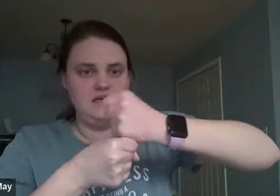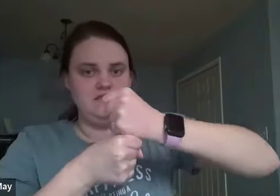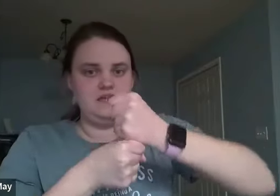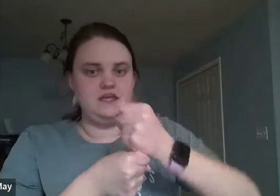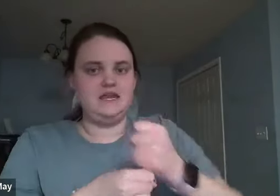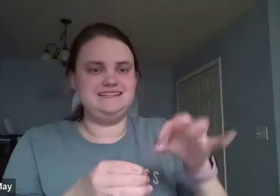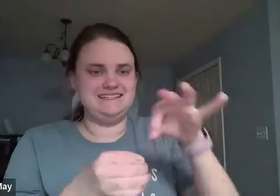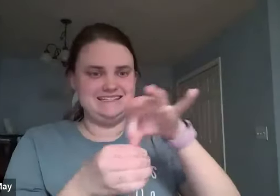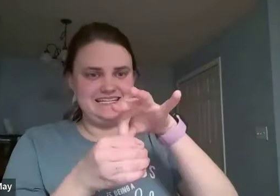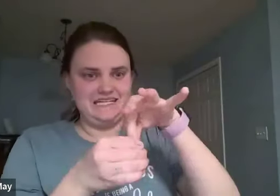And then tea.